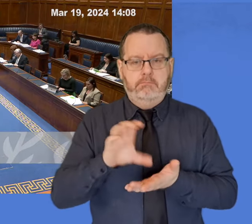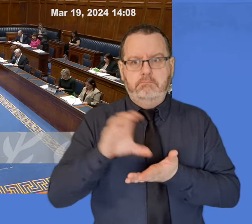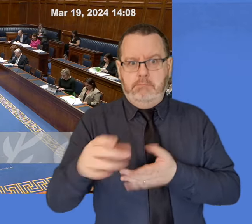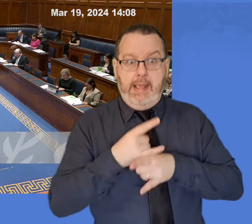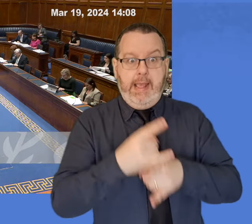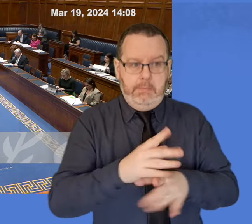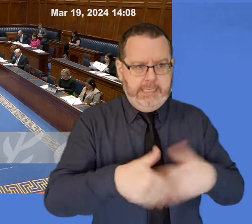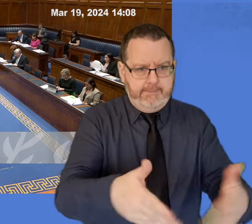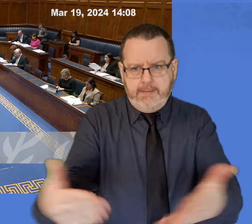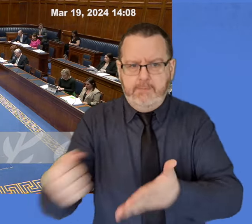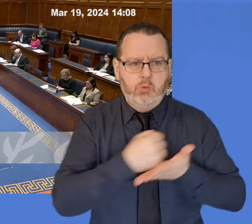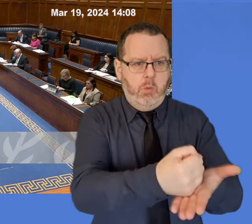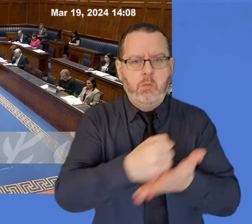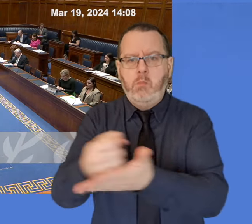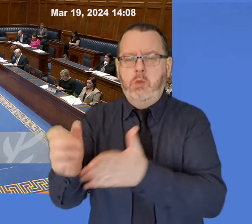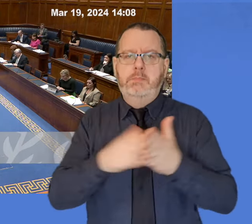Minister.